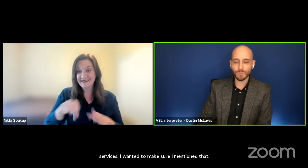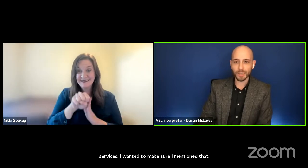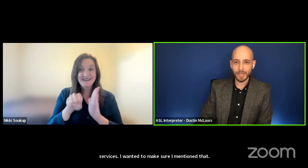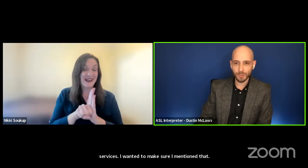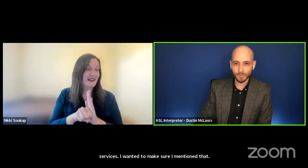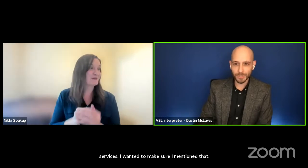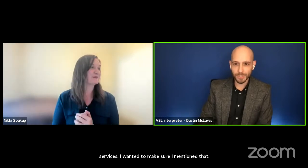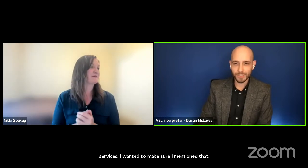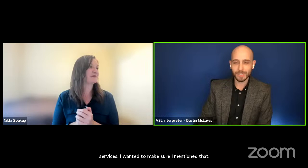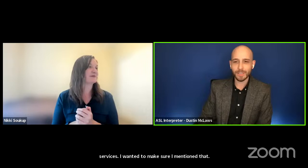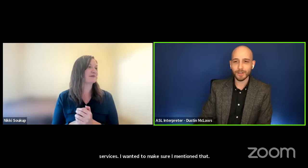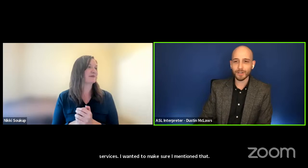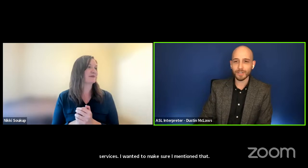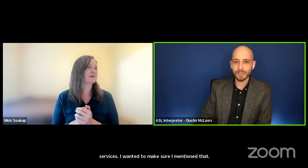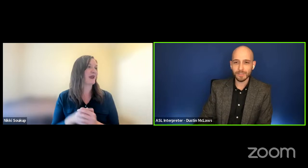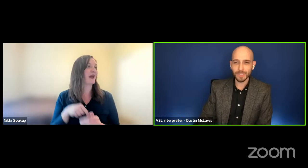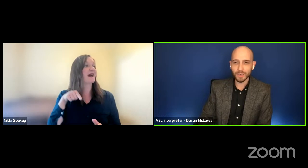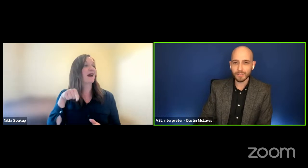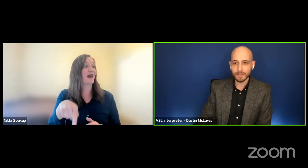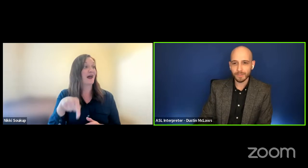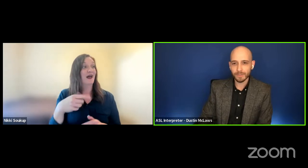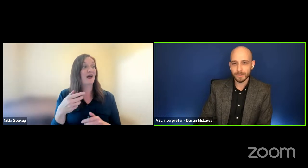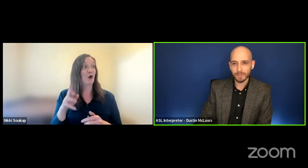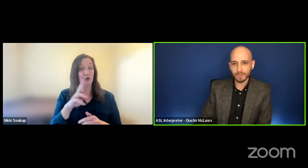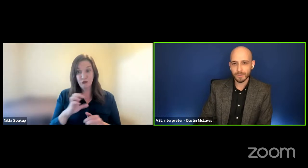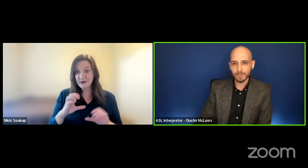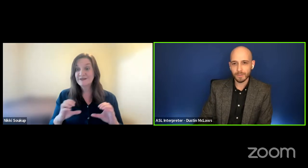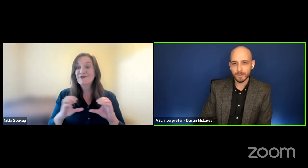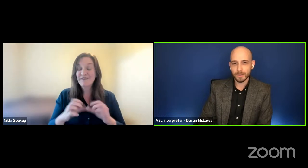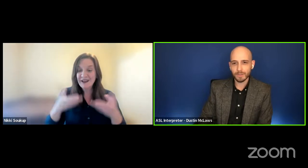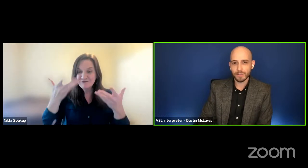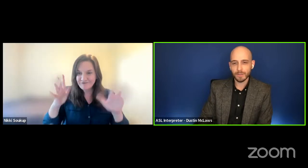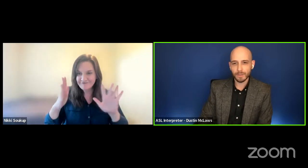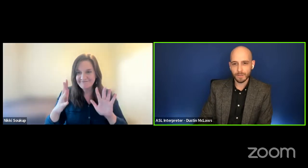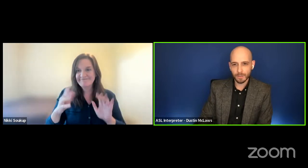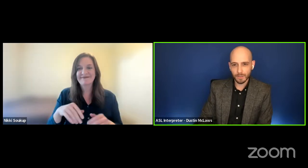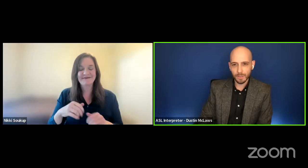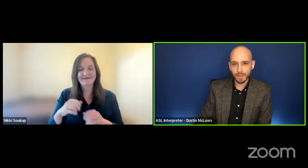we will continue to provide relay services here in the state.